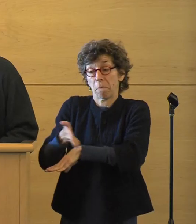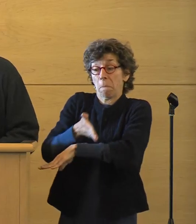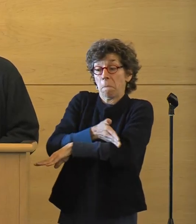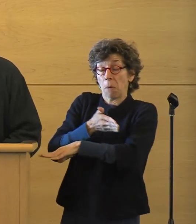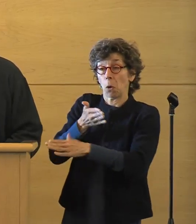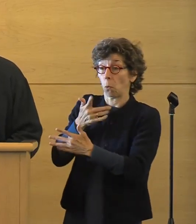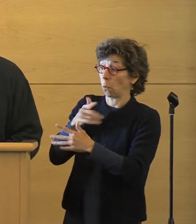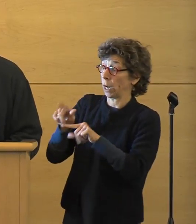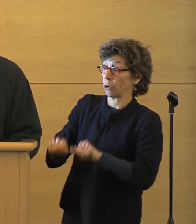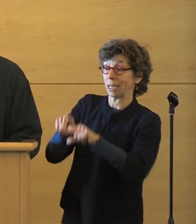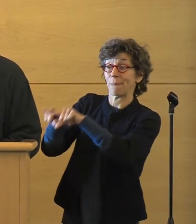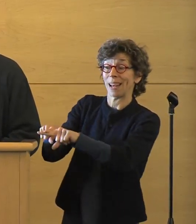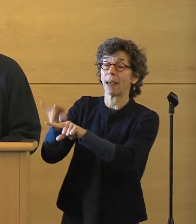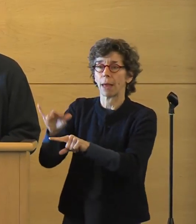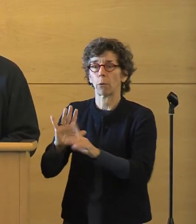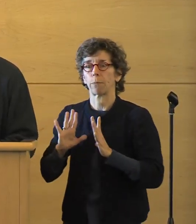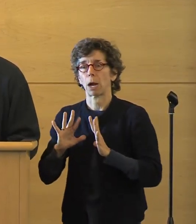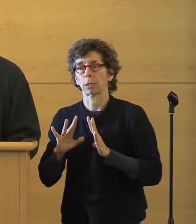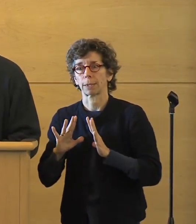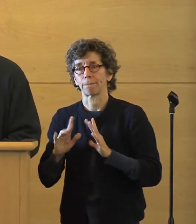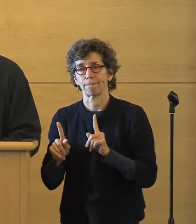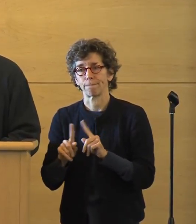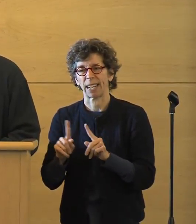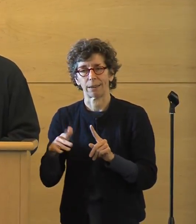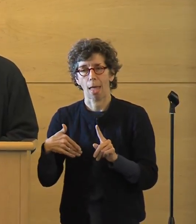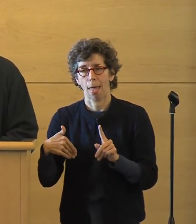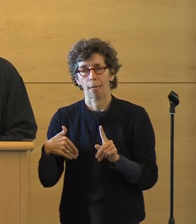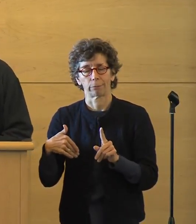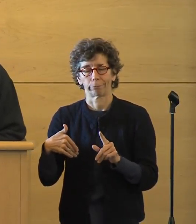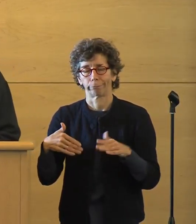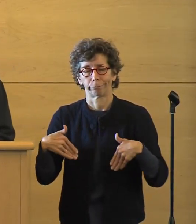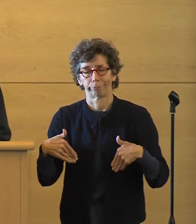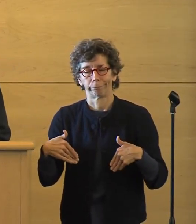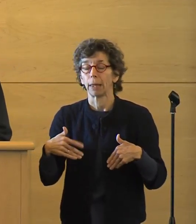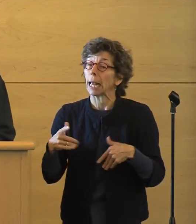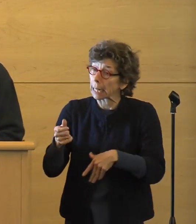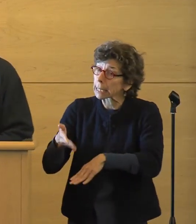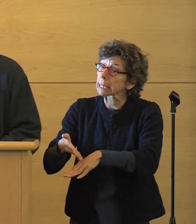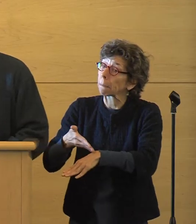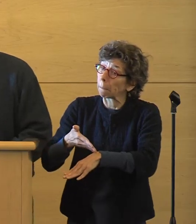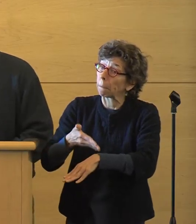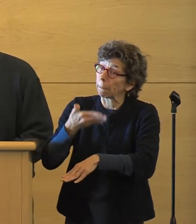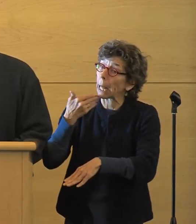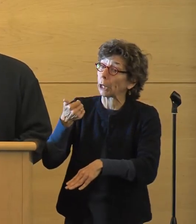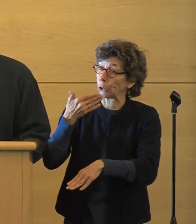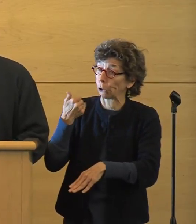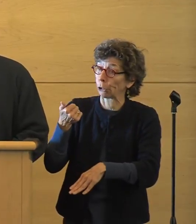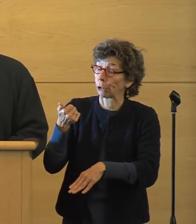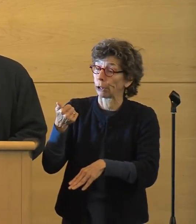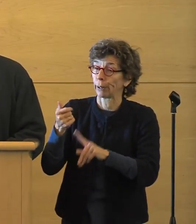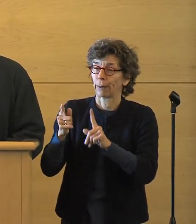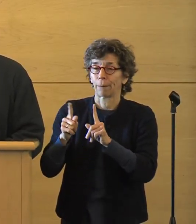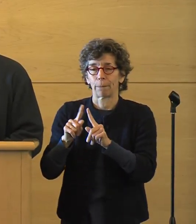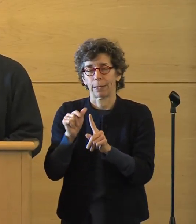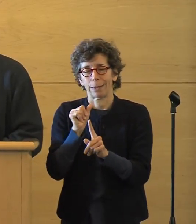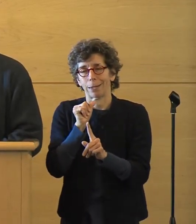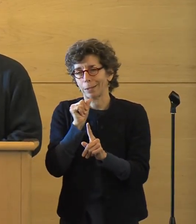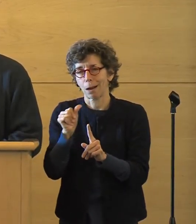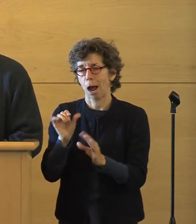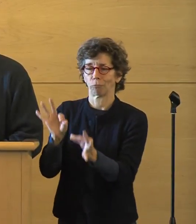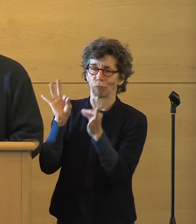many videos out there, so many millions of hours of videos that will never be captioned, I mean, realistically. But